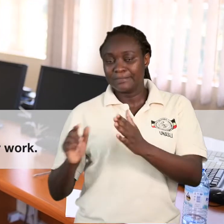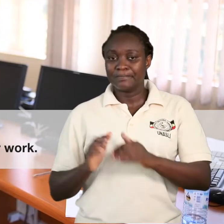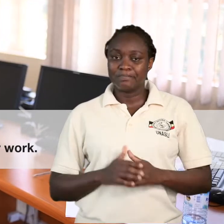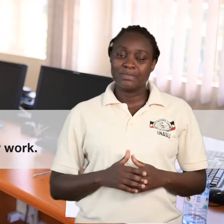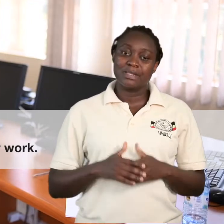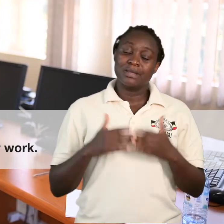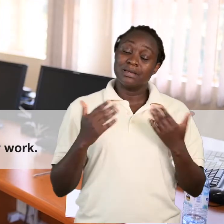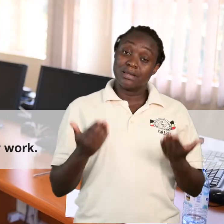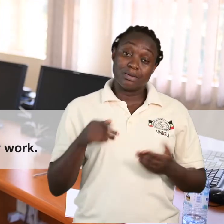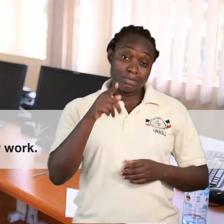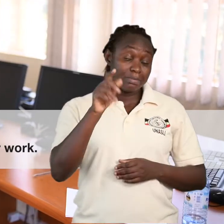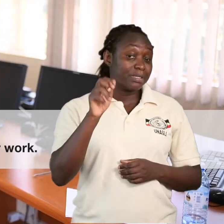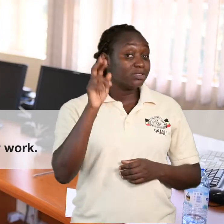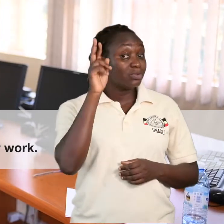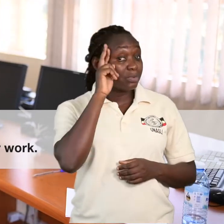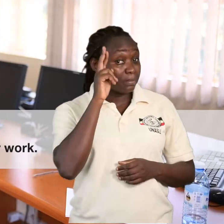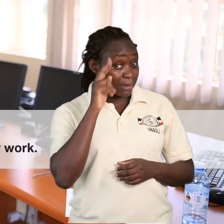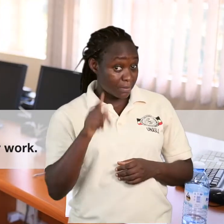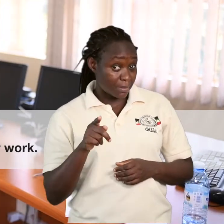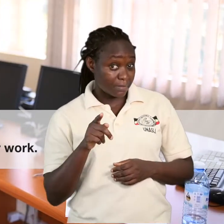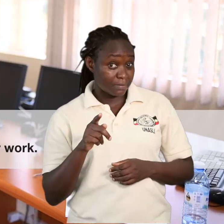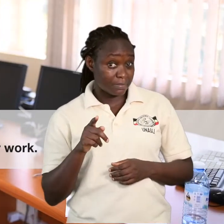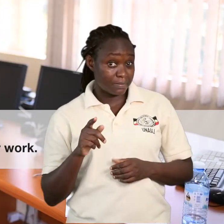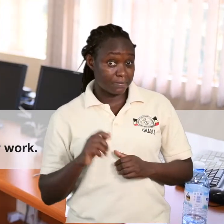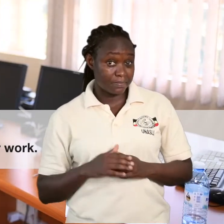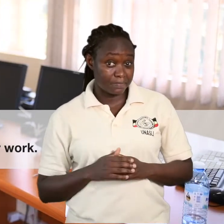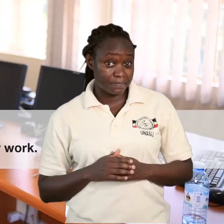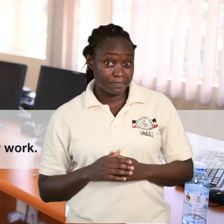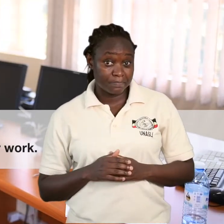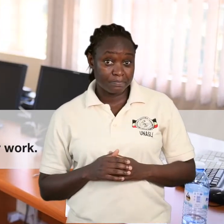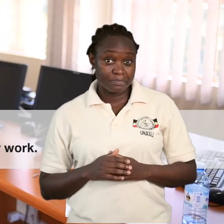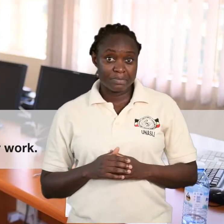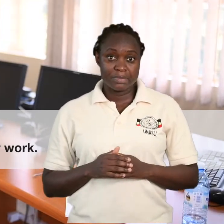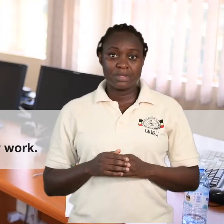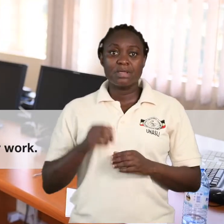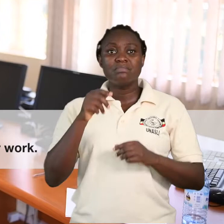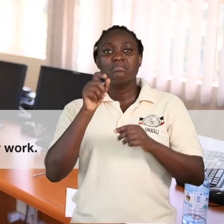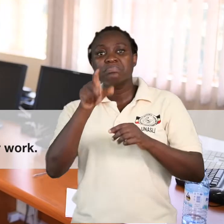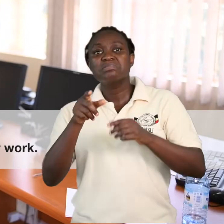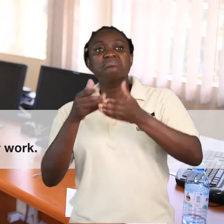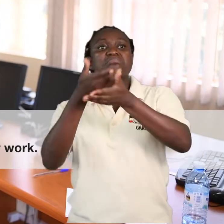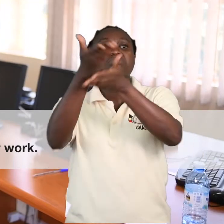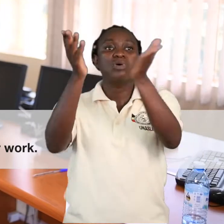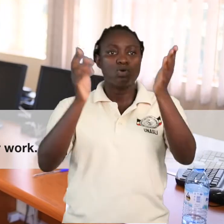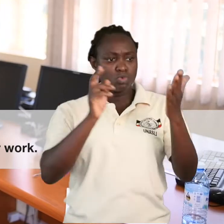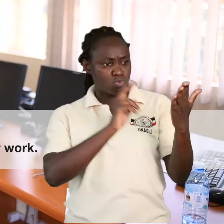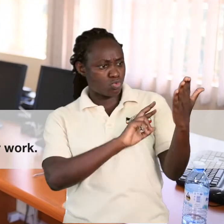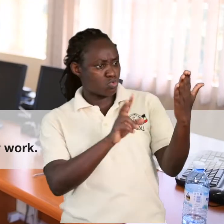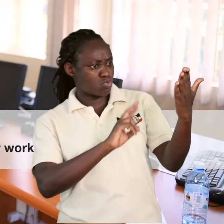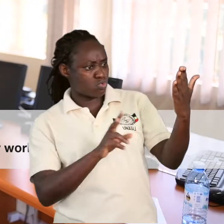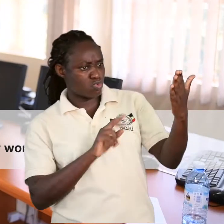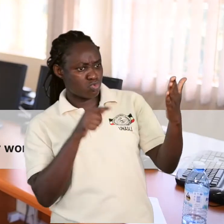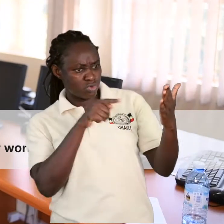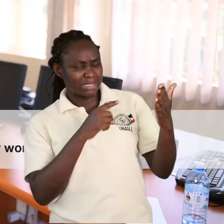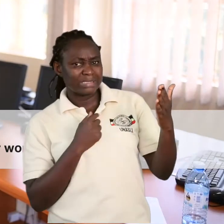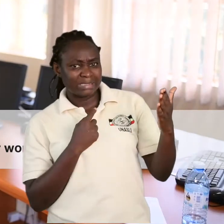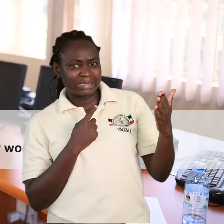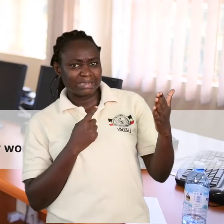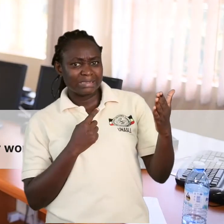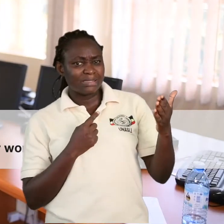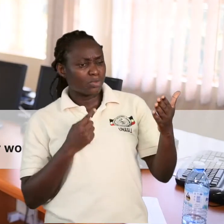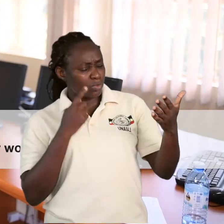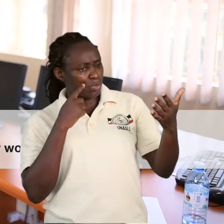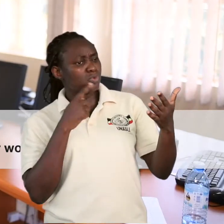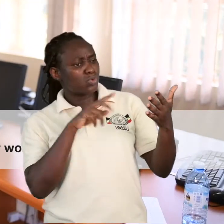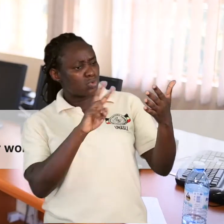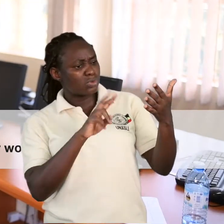And we have to remember that this helps the one who is going to read your poster to assess the amount of thought